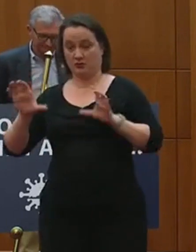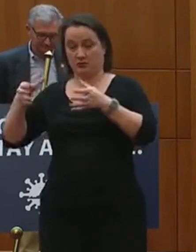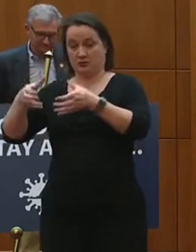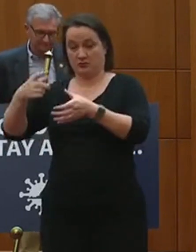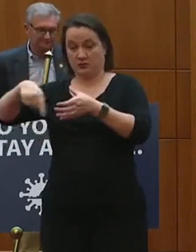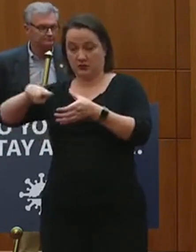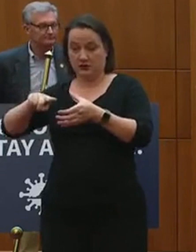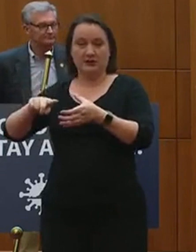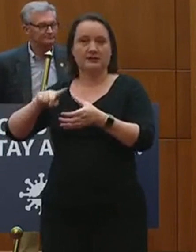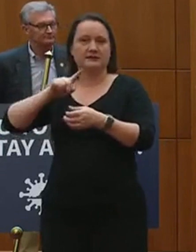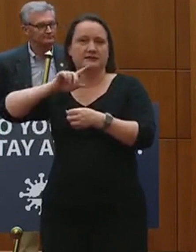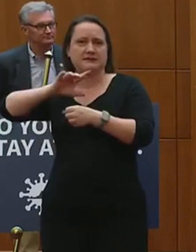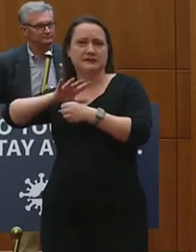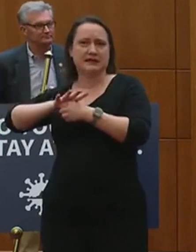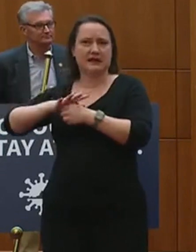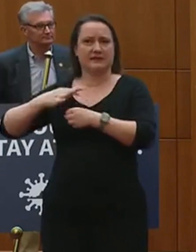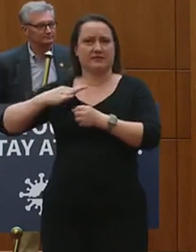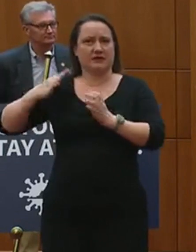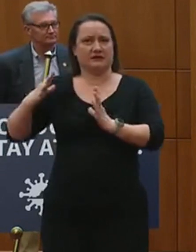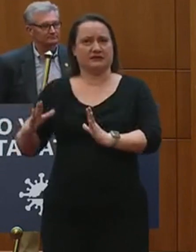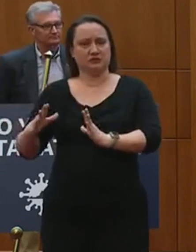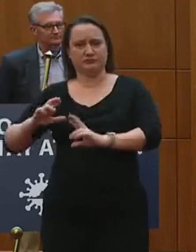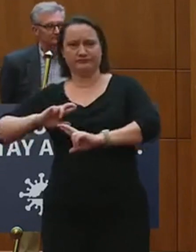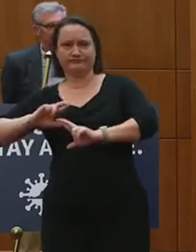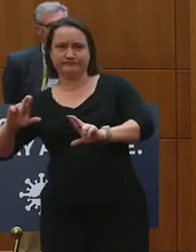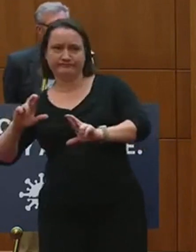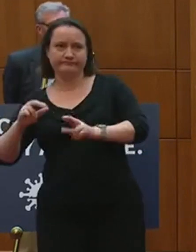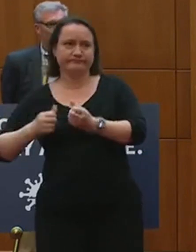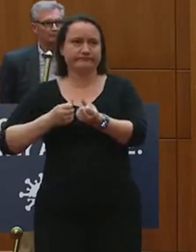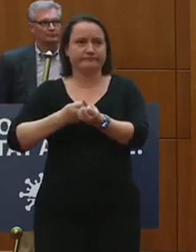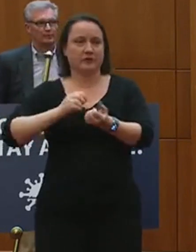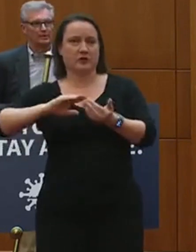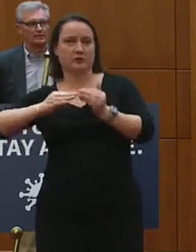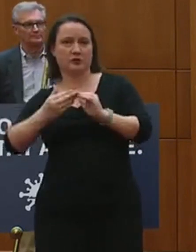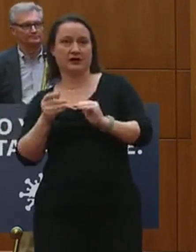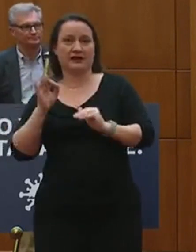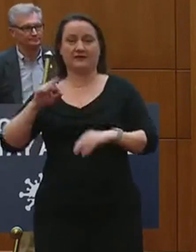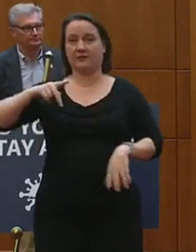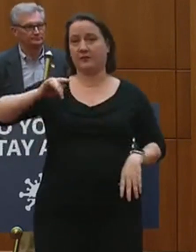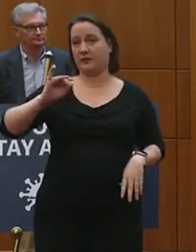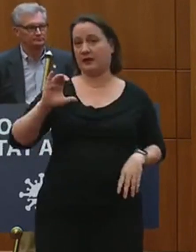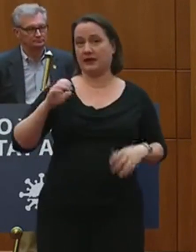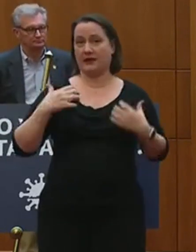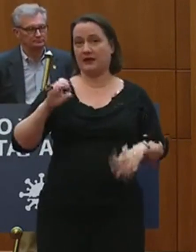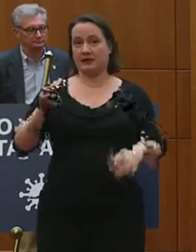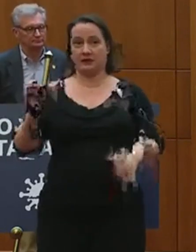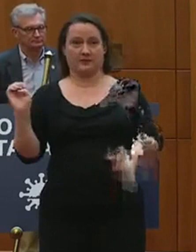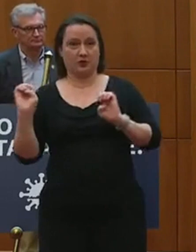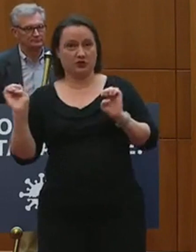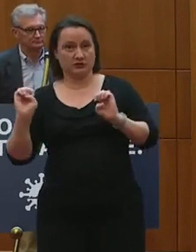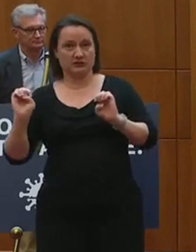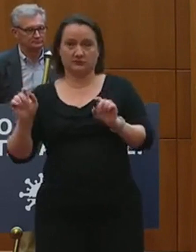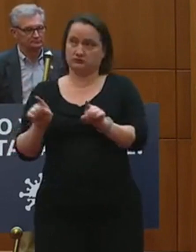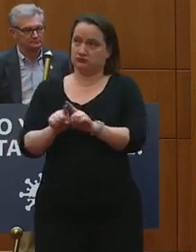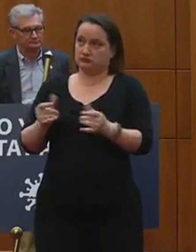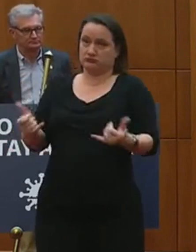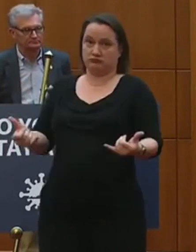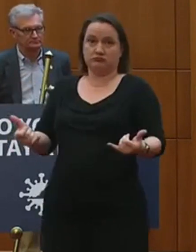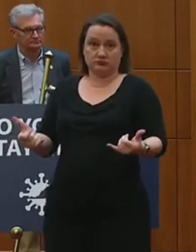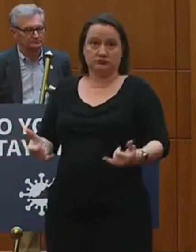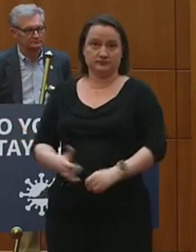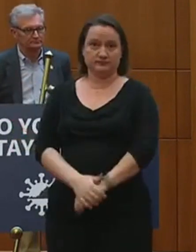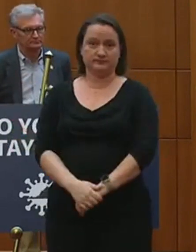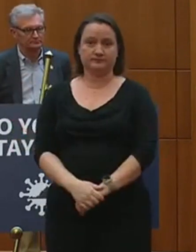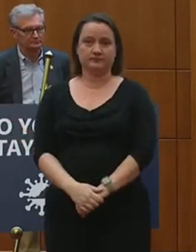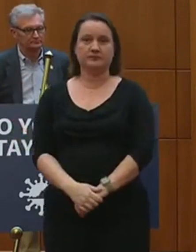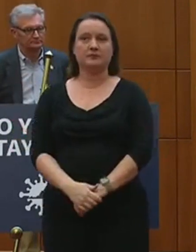dedicated volunteers who stand ready to support the community in the event of a public health emergency such as this.